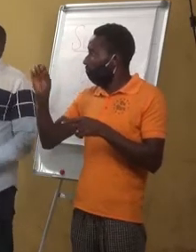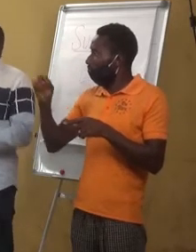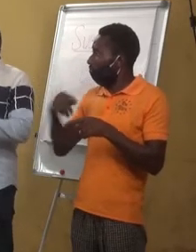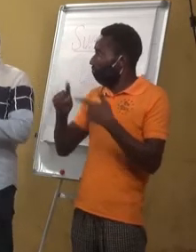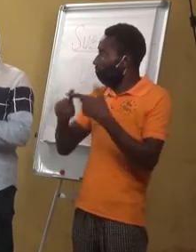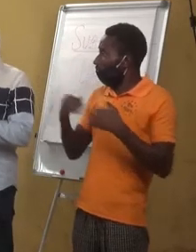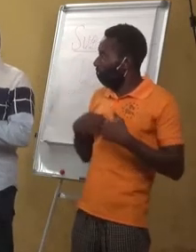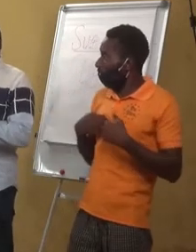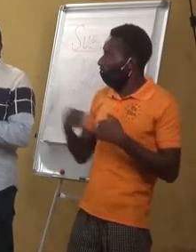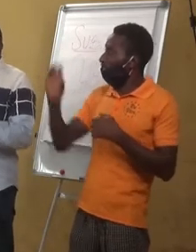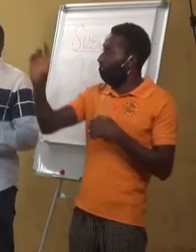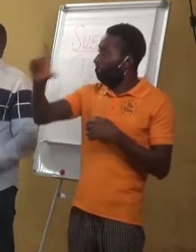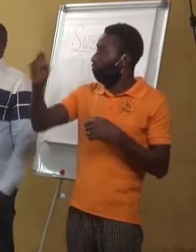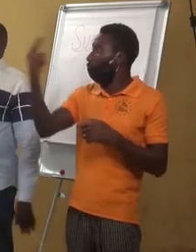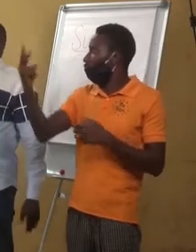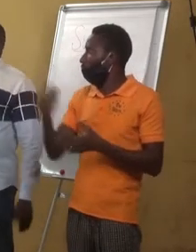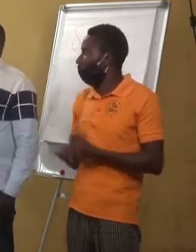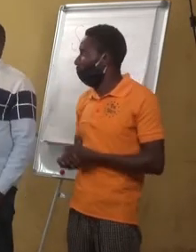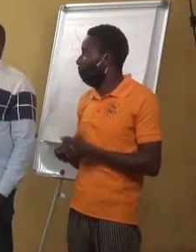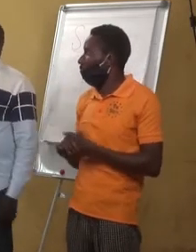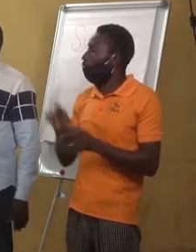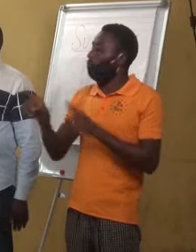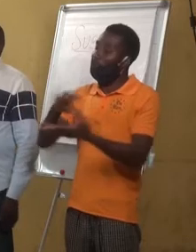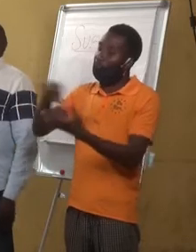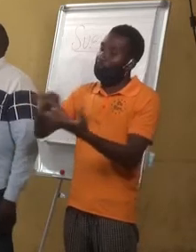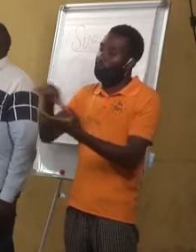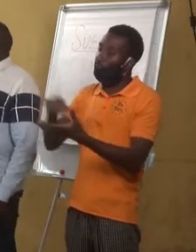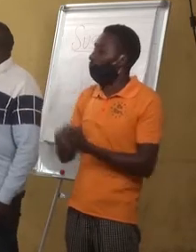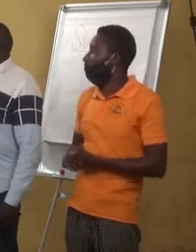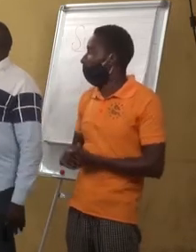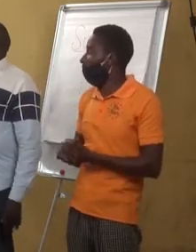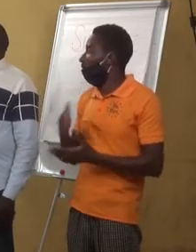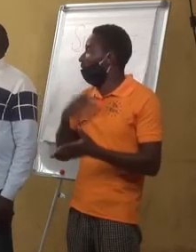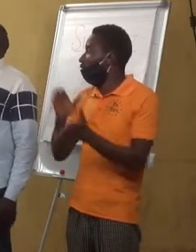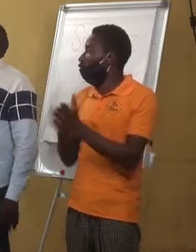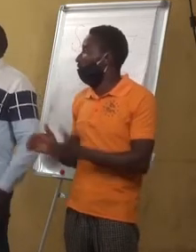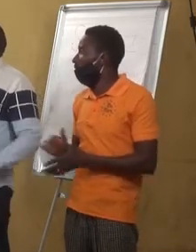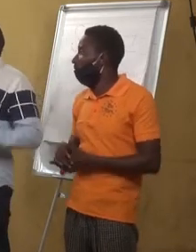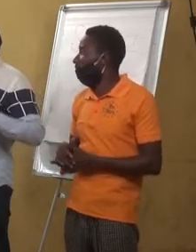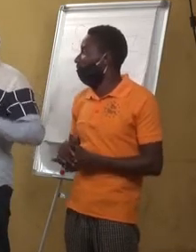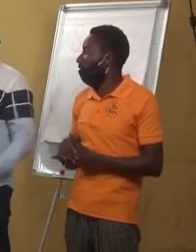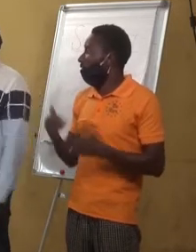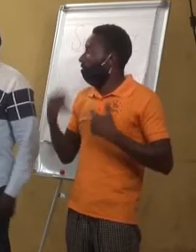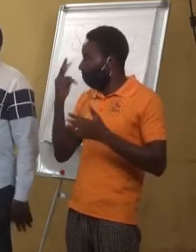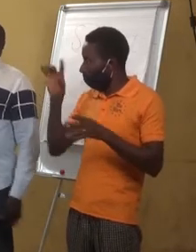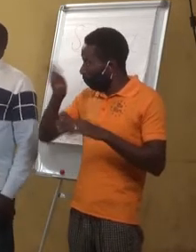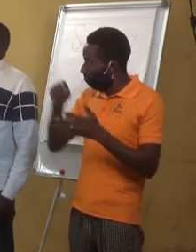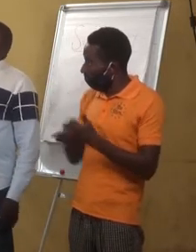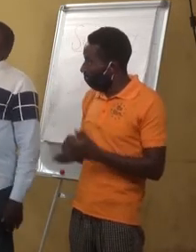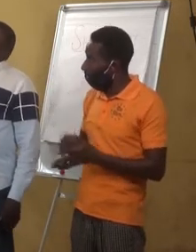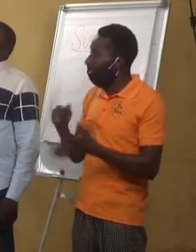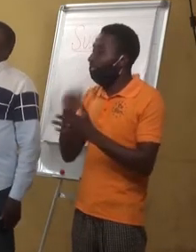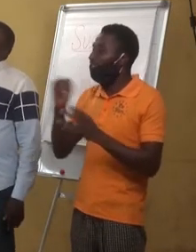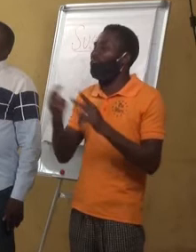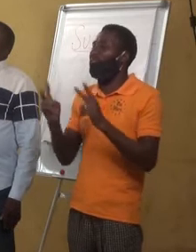as Cl2 during the combination. My student, having seen all this, it is